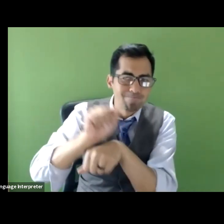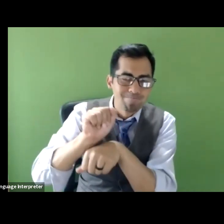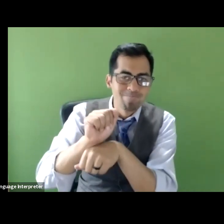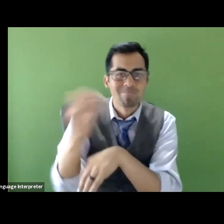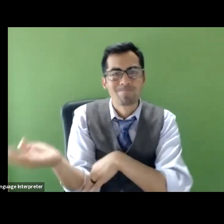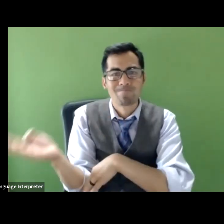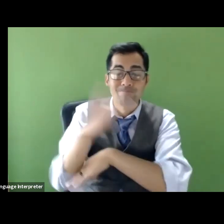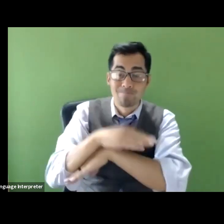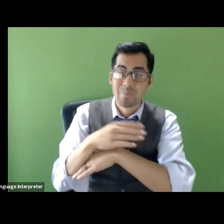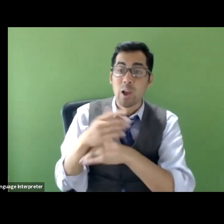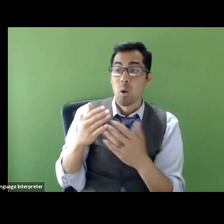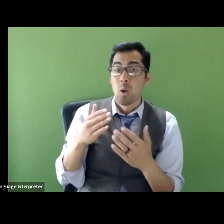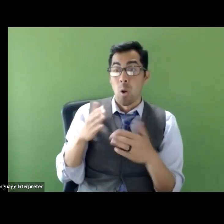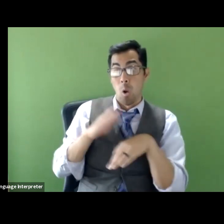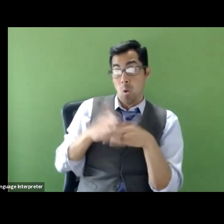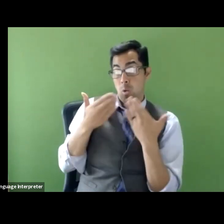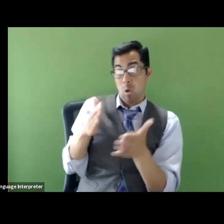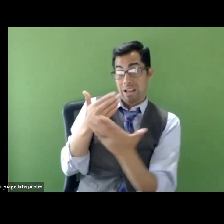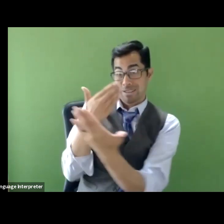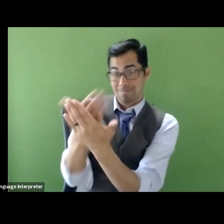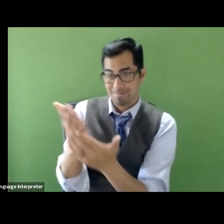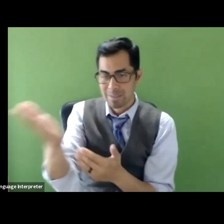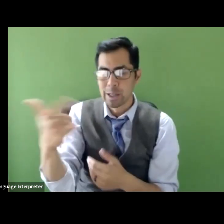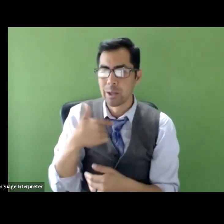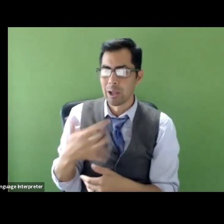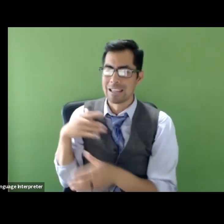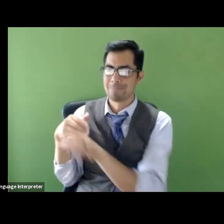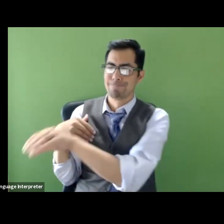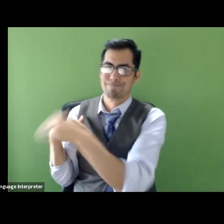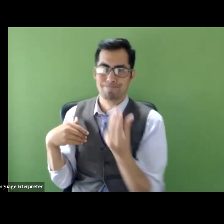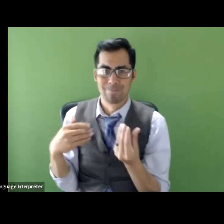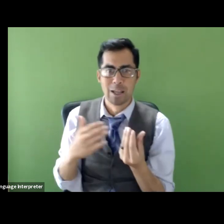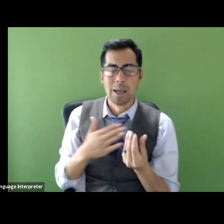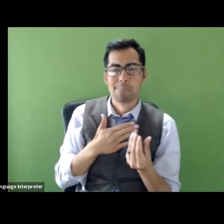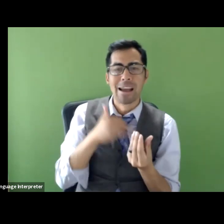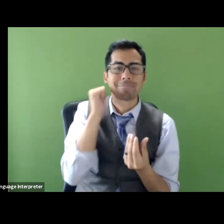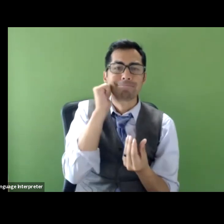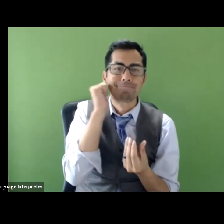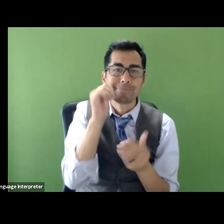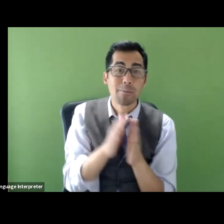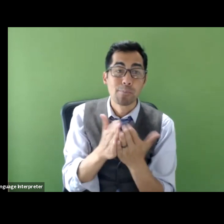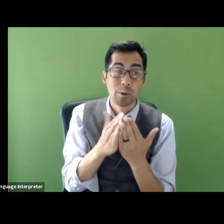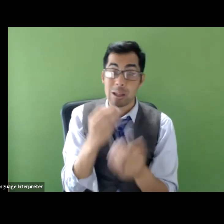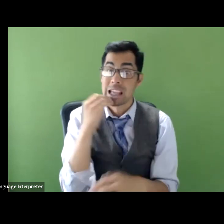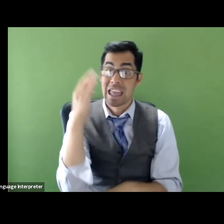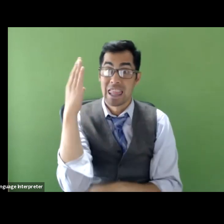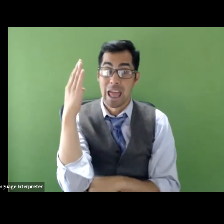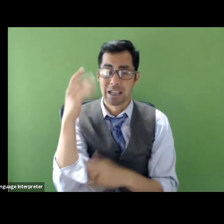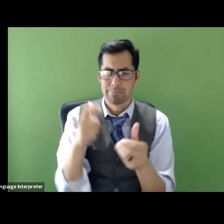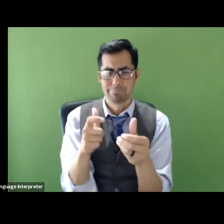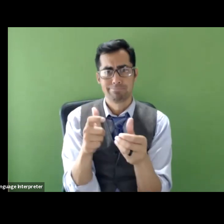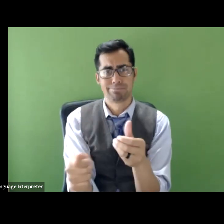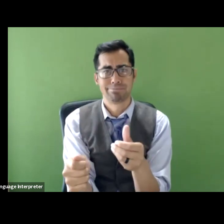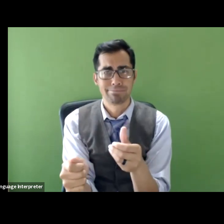way there, we'd stop long enough for me to pick up my daily novel. By lunchtime, I would have finished reading the book,